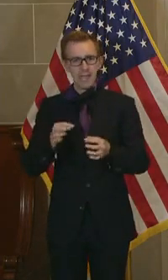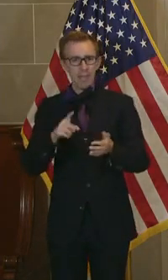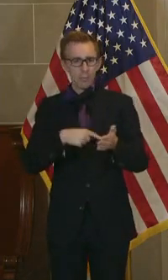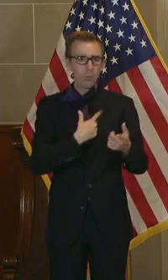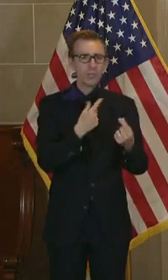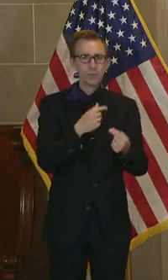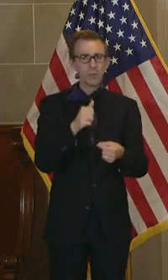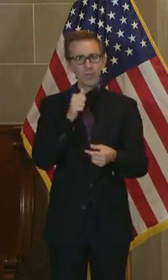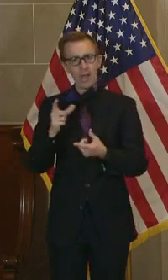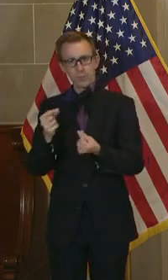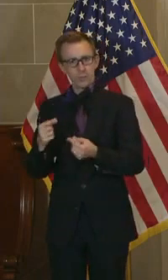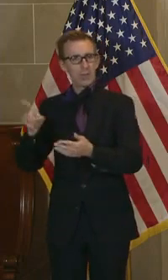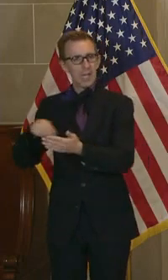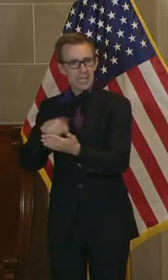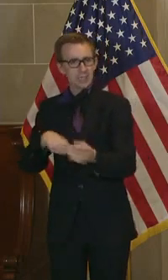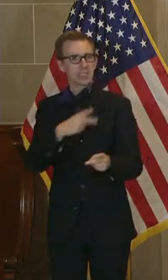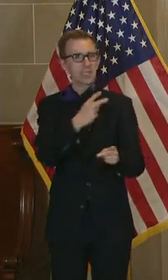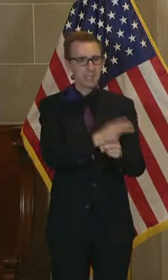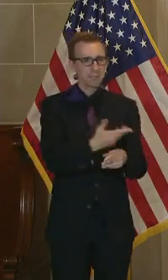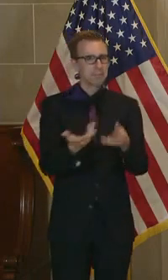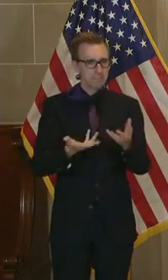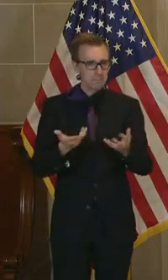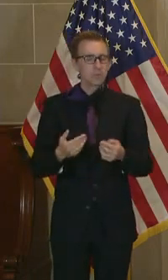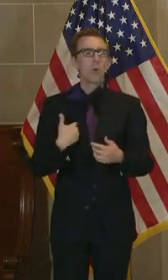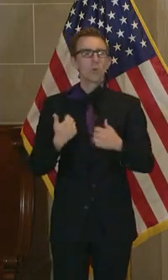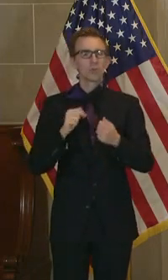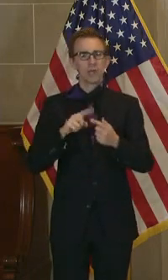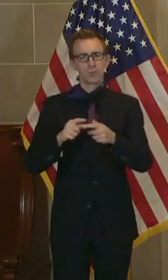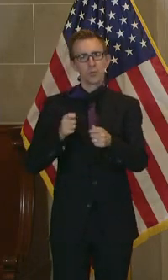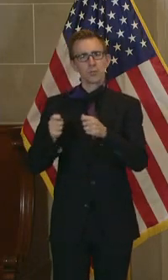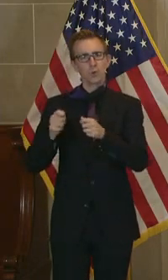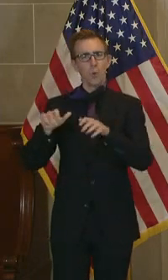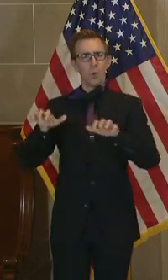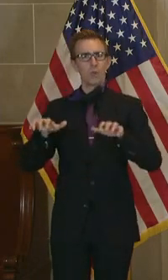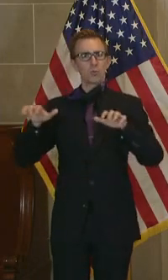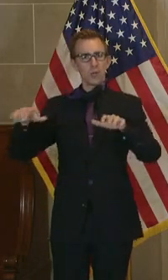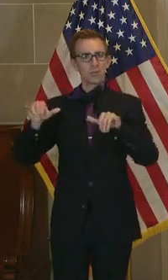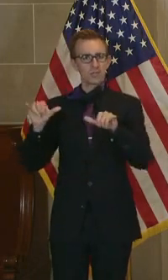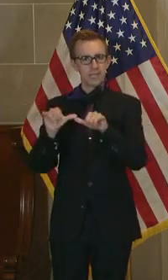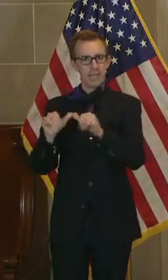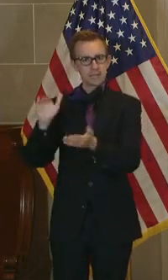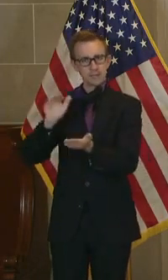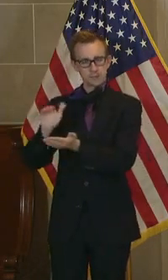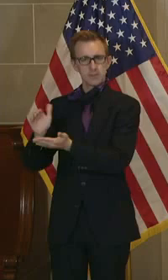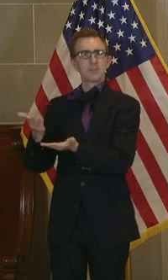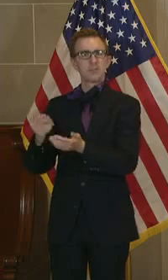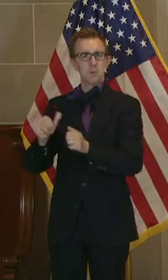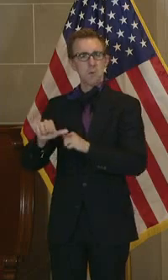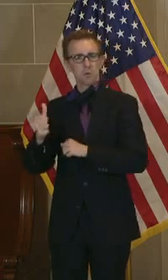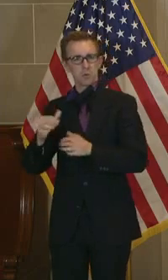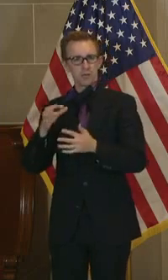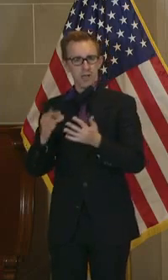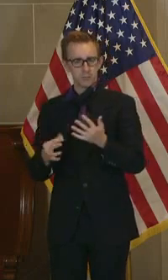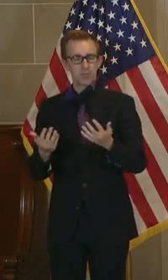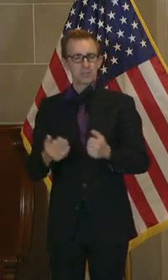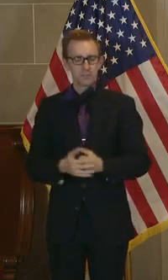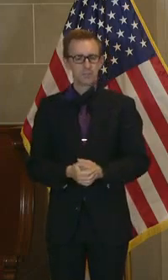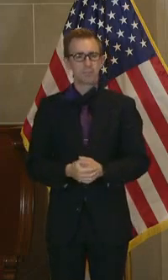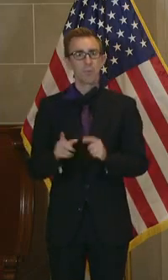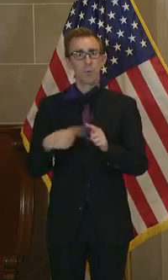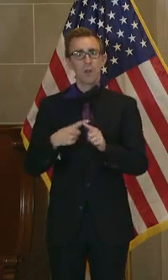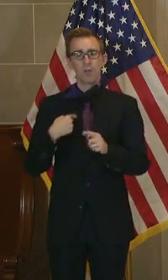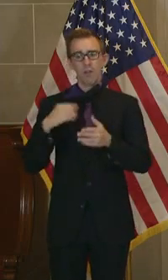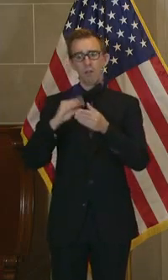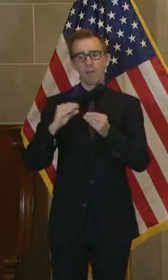facility there. We're thinking about ways that we maybe can control the crowd size to that and alternative things. Again, I think when I say the